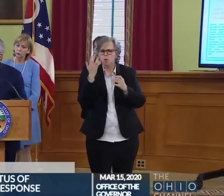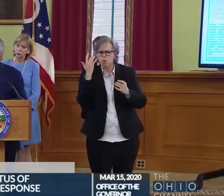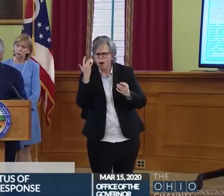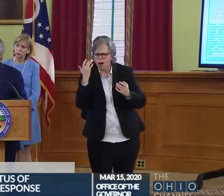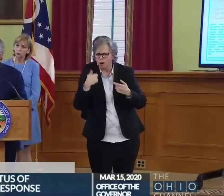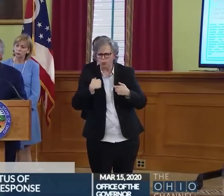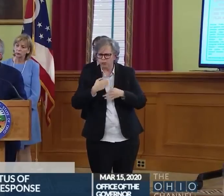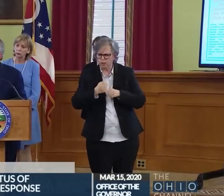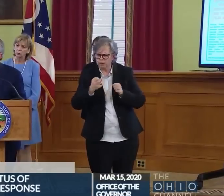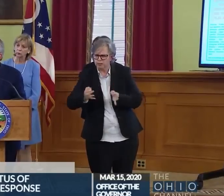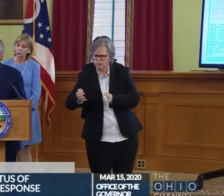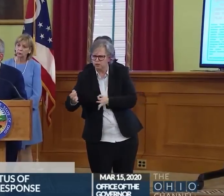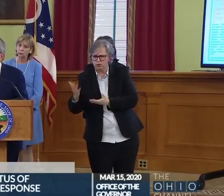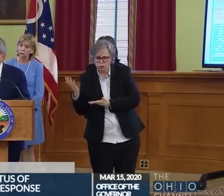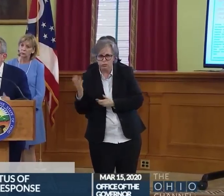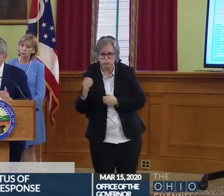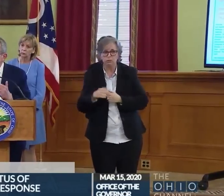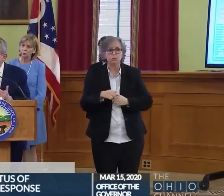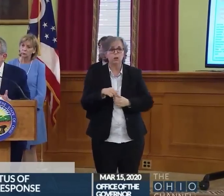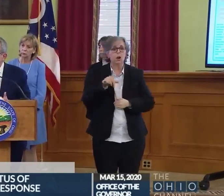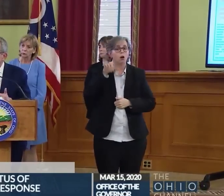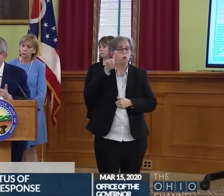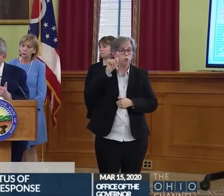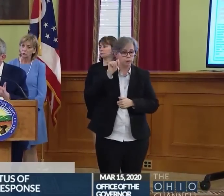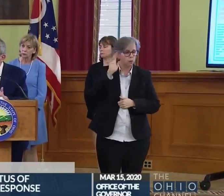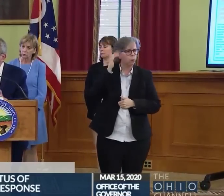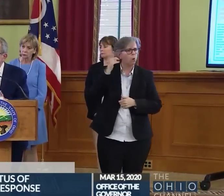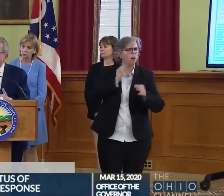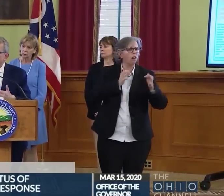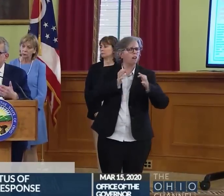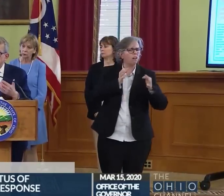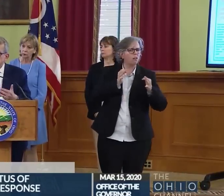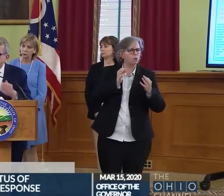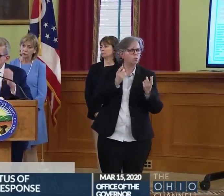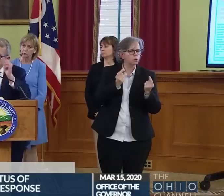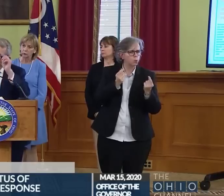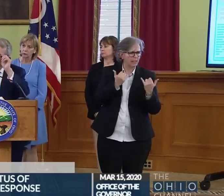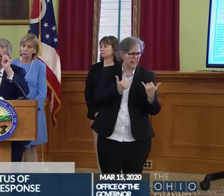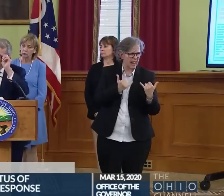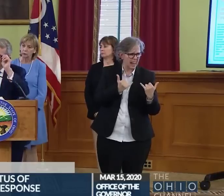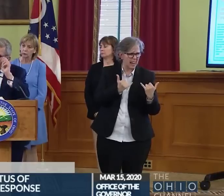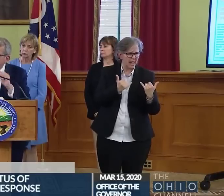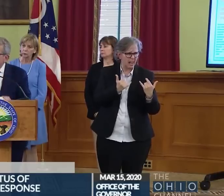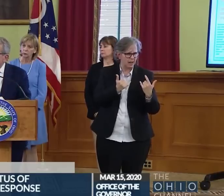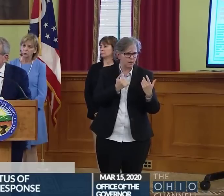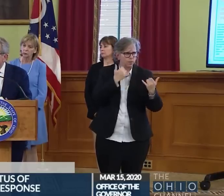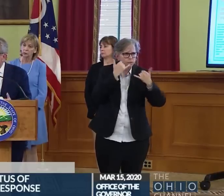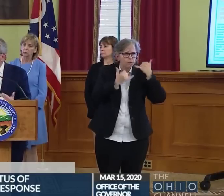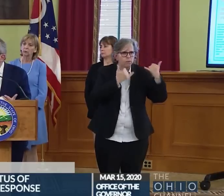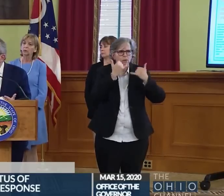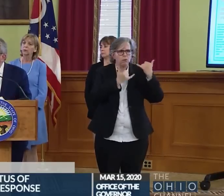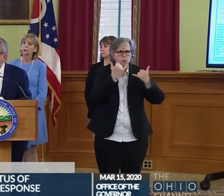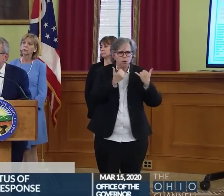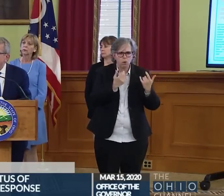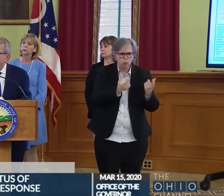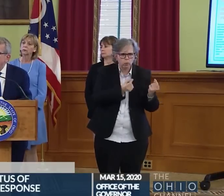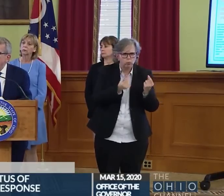Governor will talk about what we're getting ready to start, what we've already been doing, the phone calls that have been made in regard to